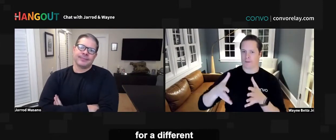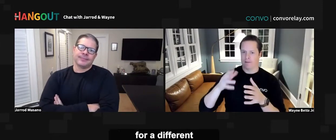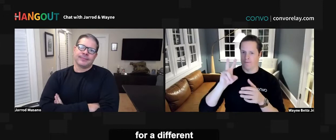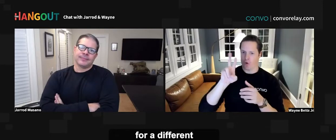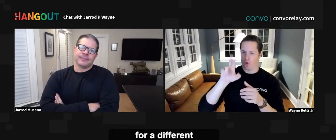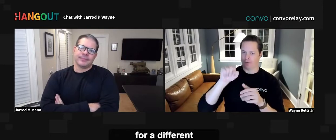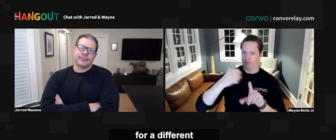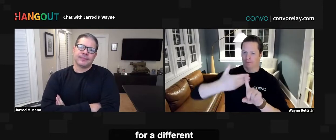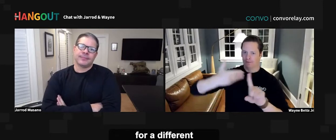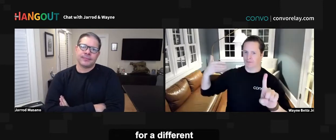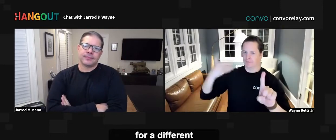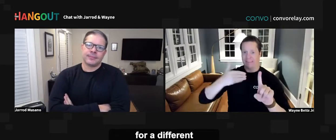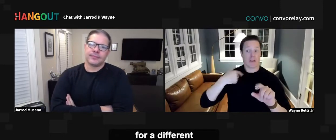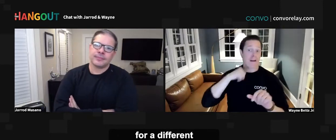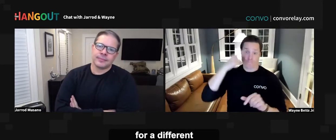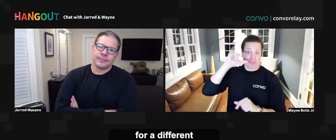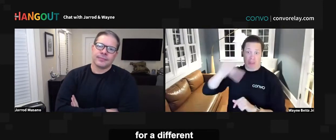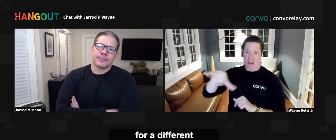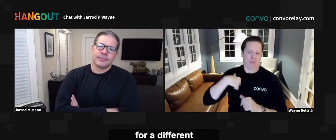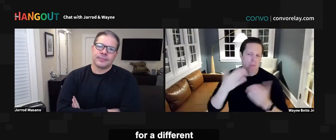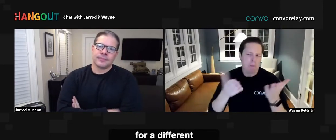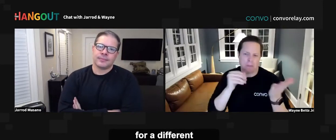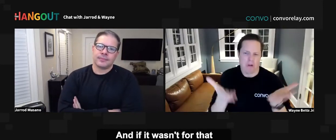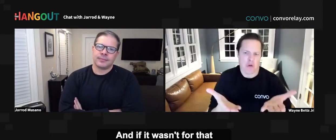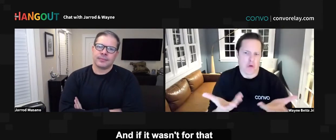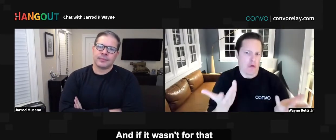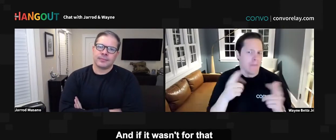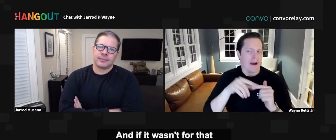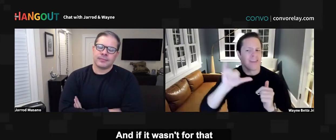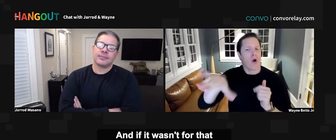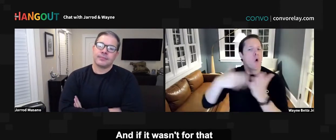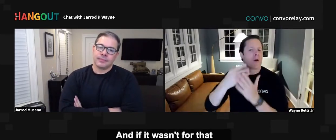that I had worked for a different VRS provider